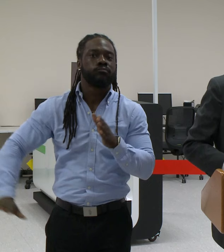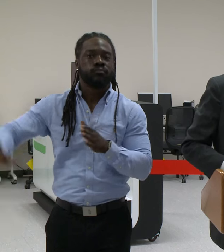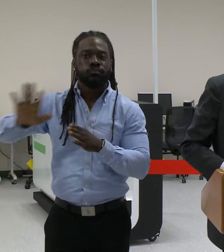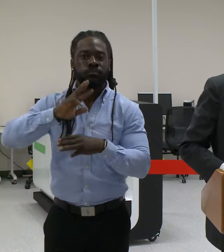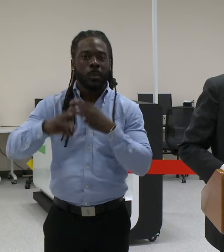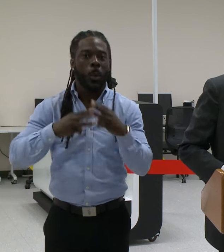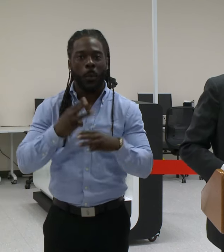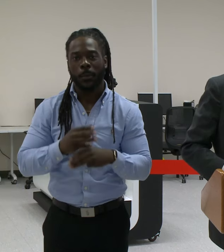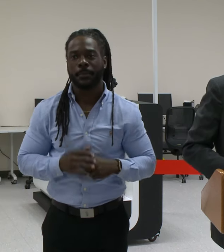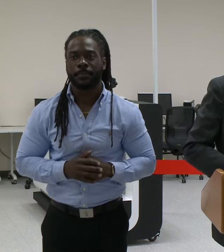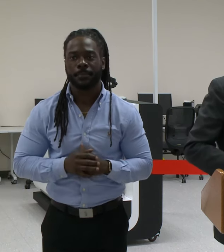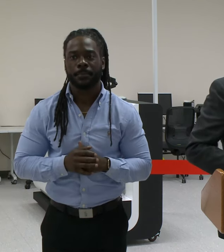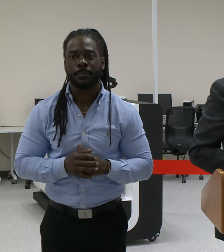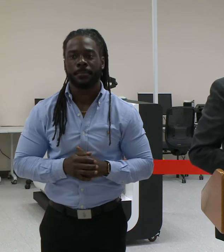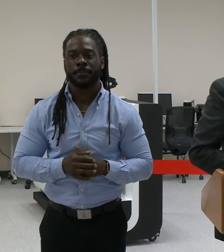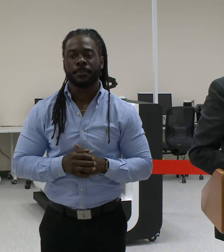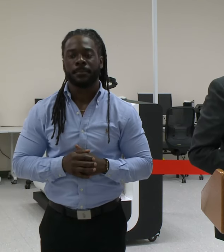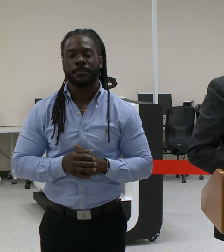world